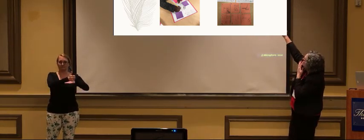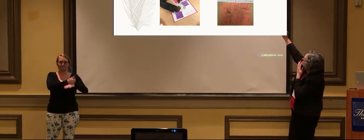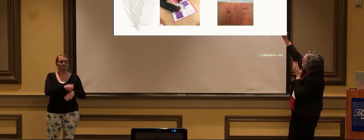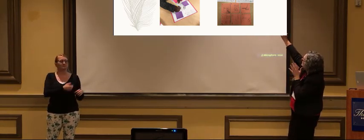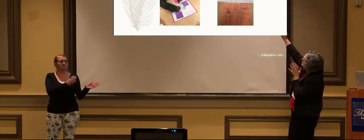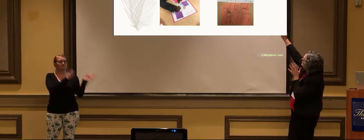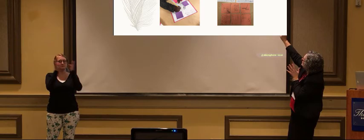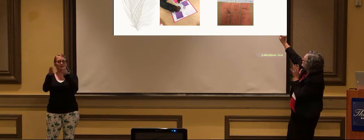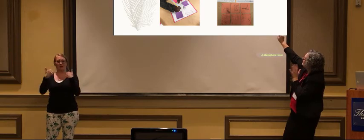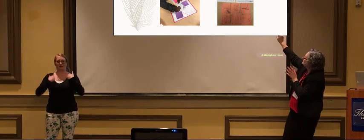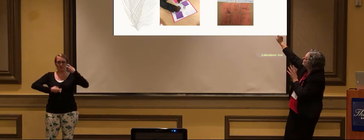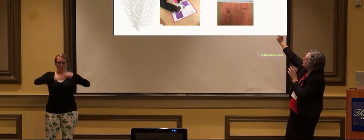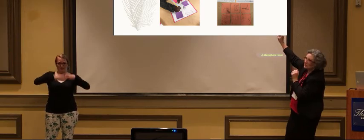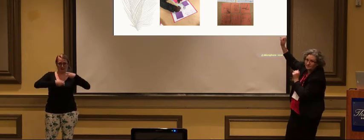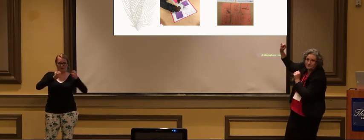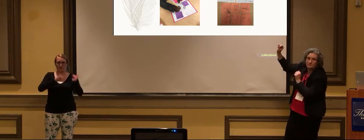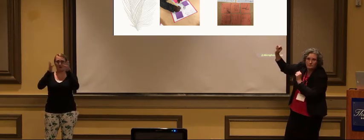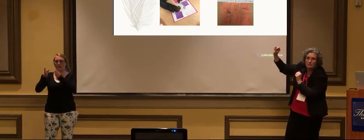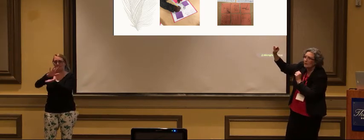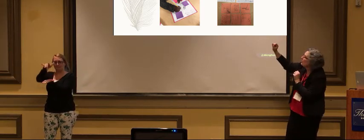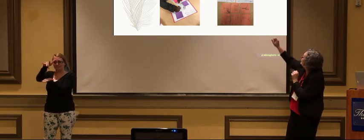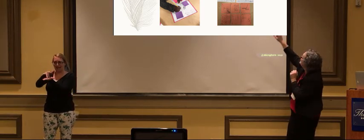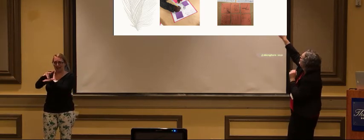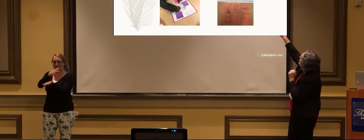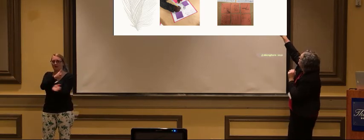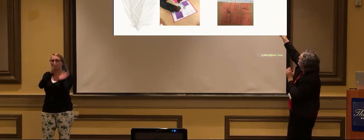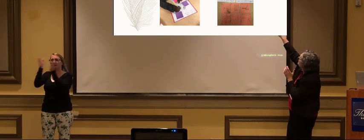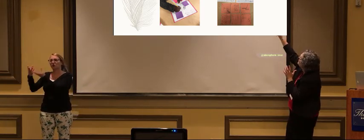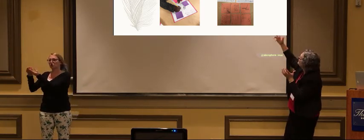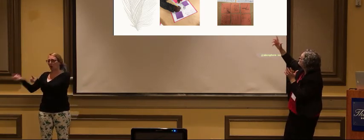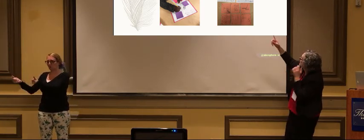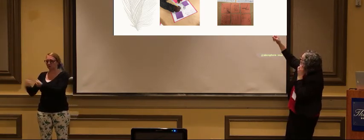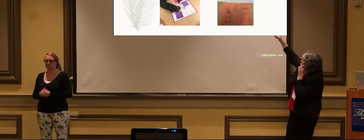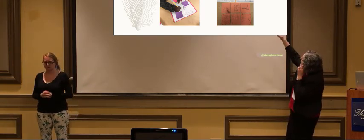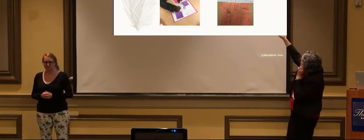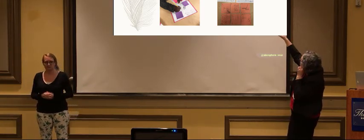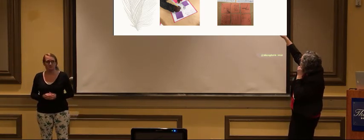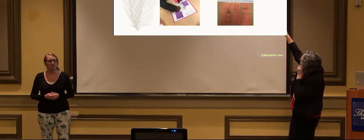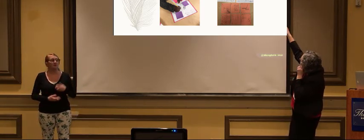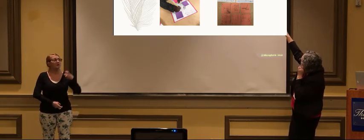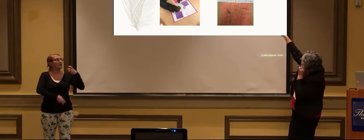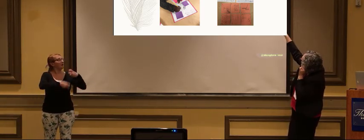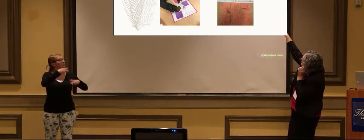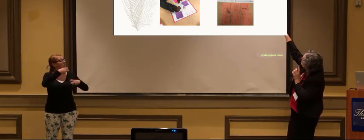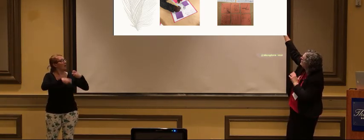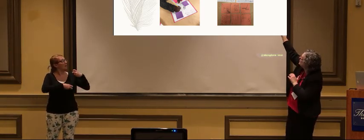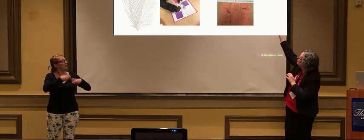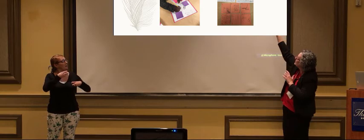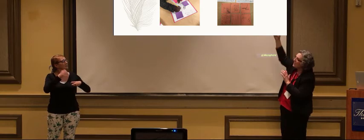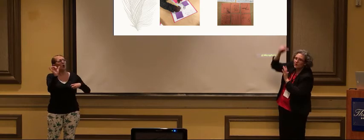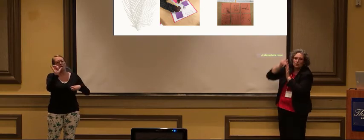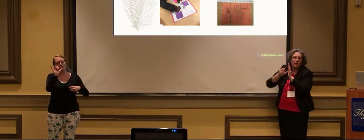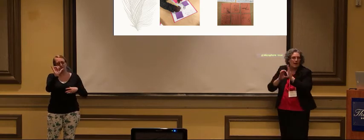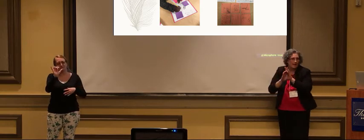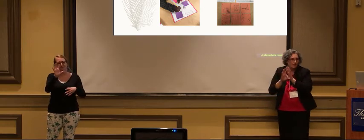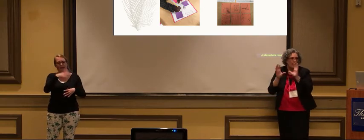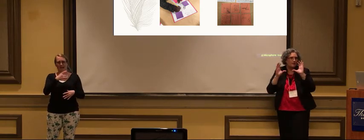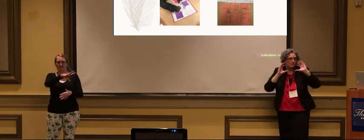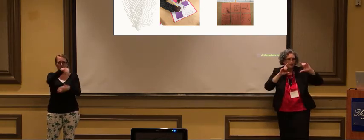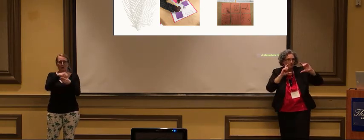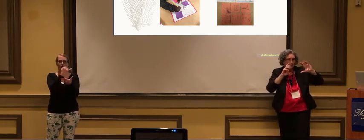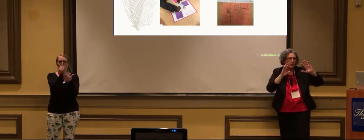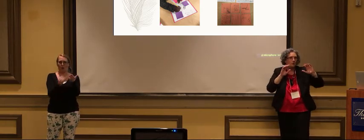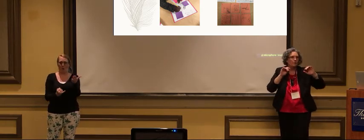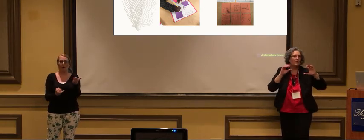a problem, a middle, and a solution. All right. The problem, and then I also like including a drawing